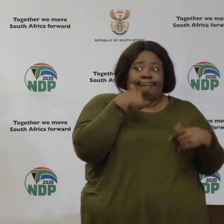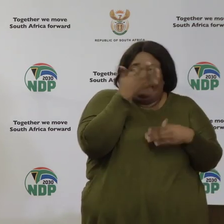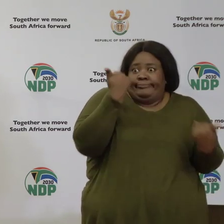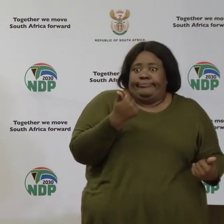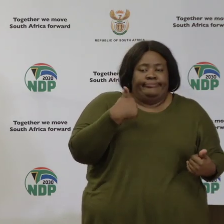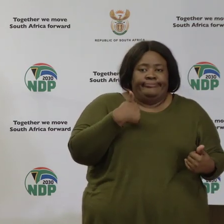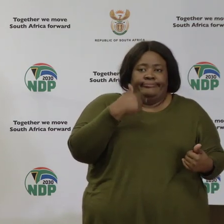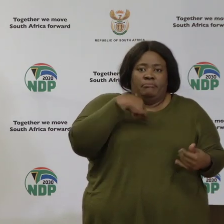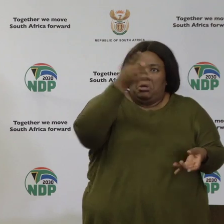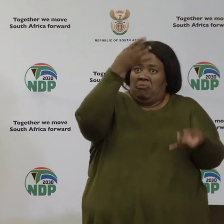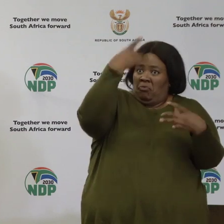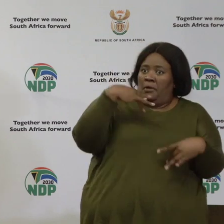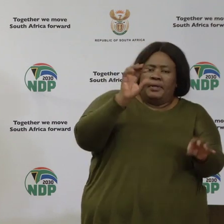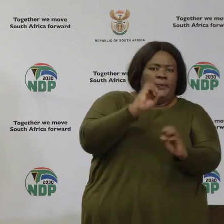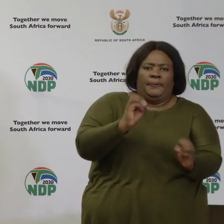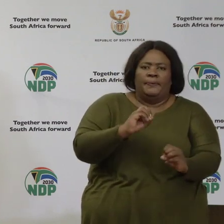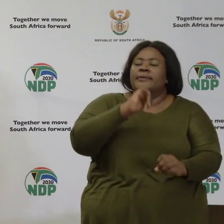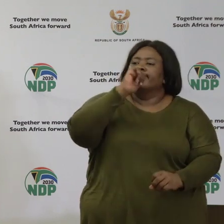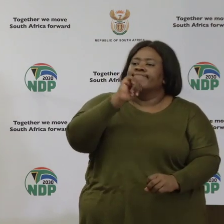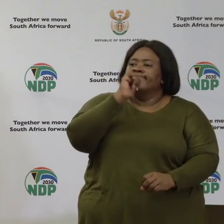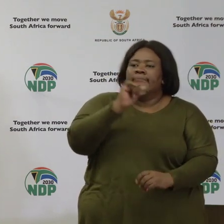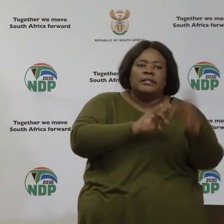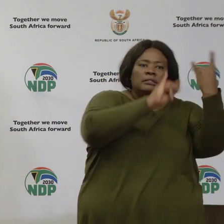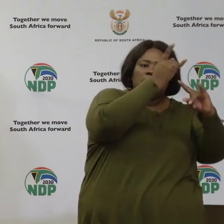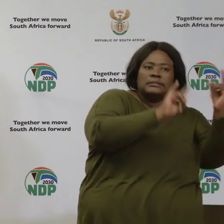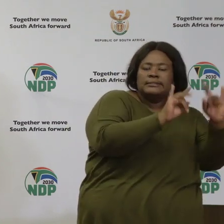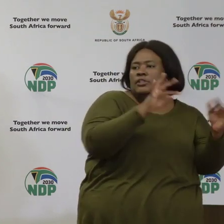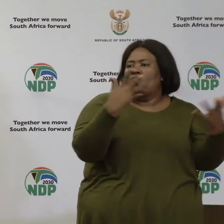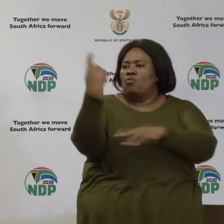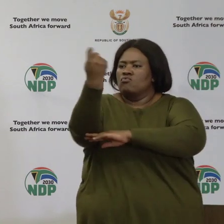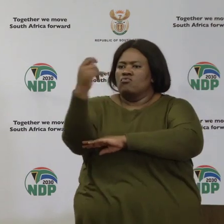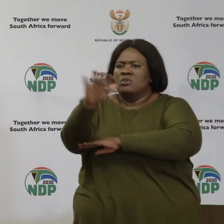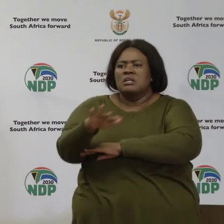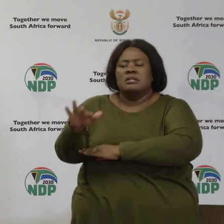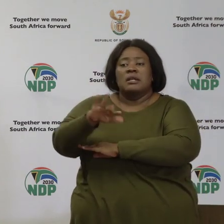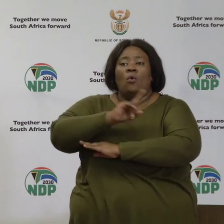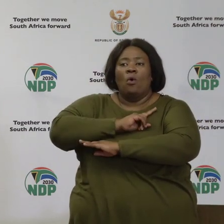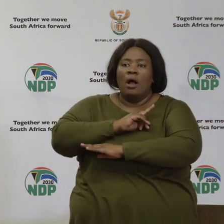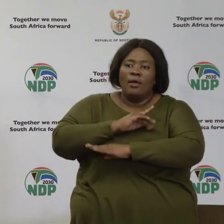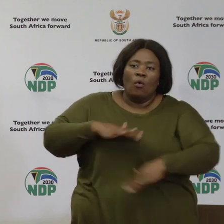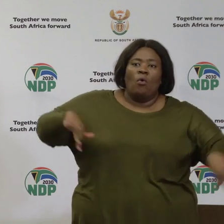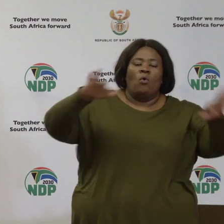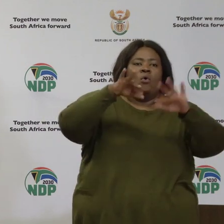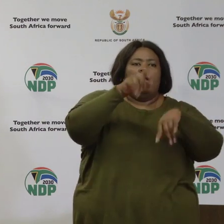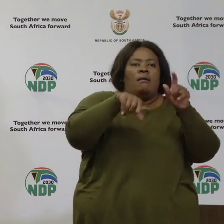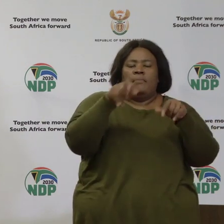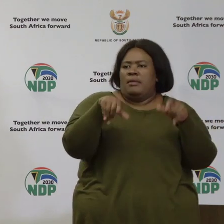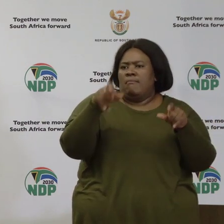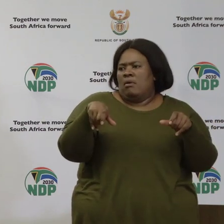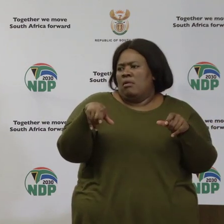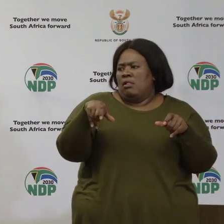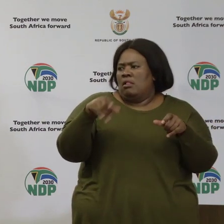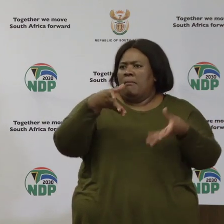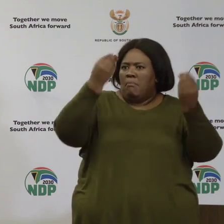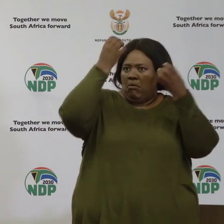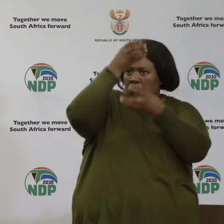in the rural areas, whether they are in urban areas, because we need to reach all our people, which, of